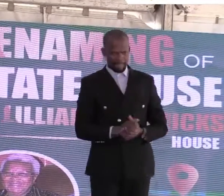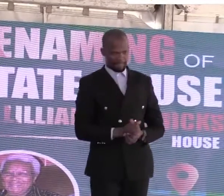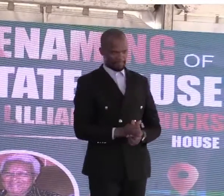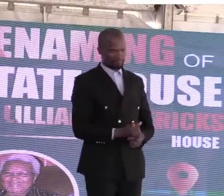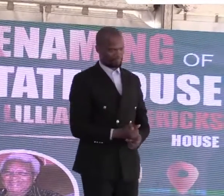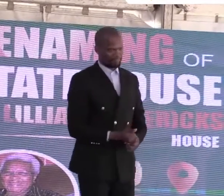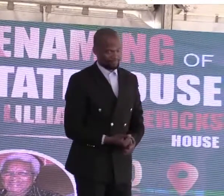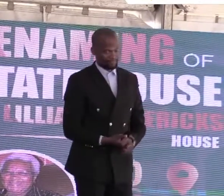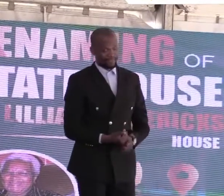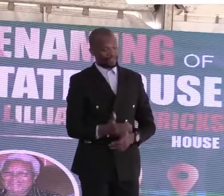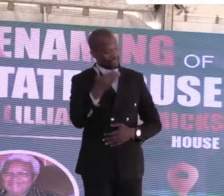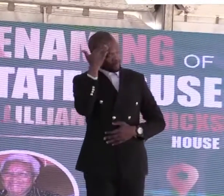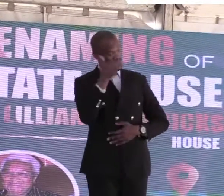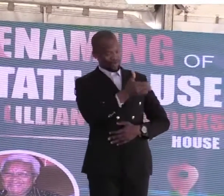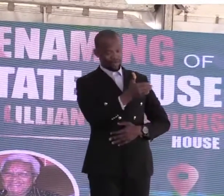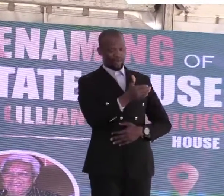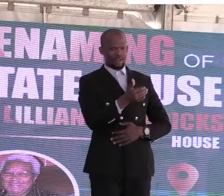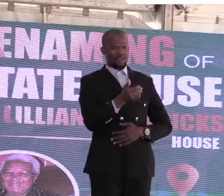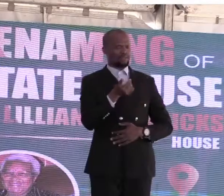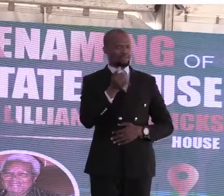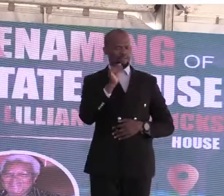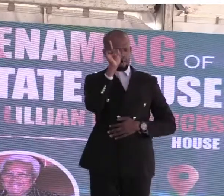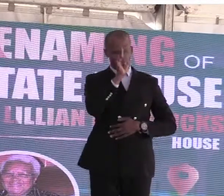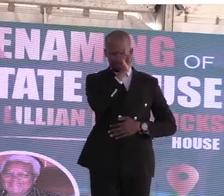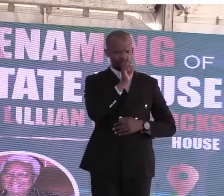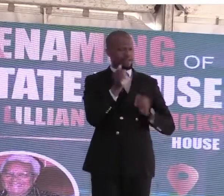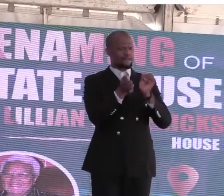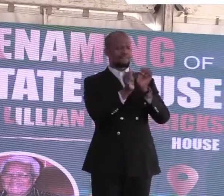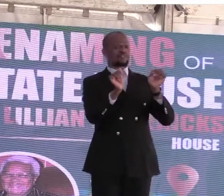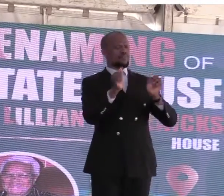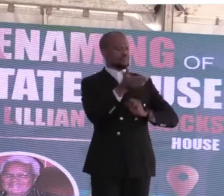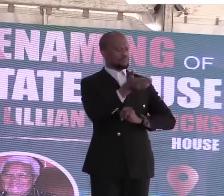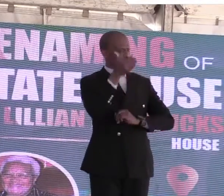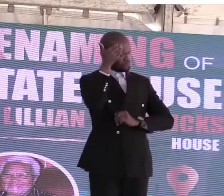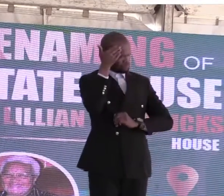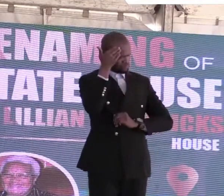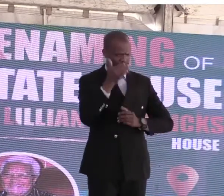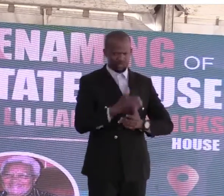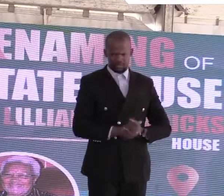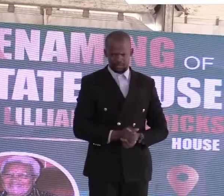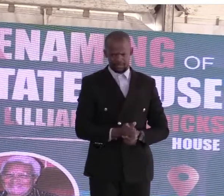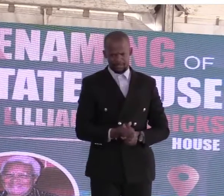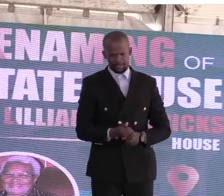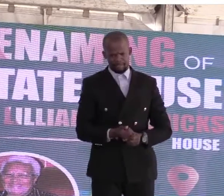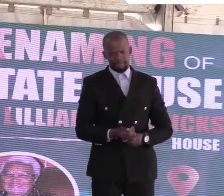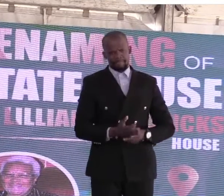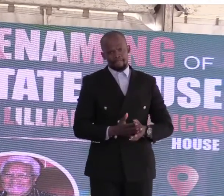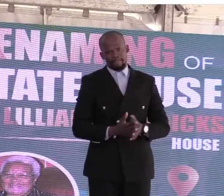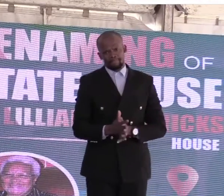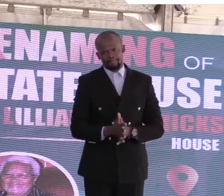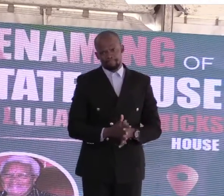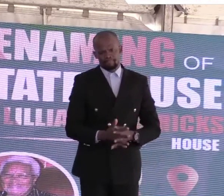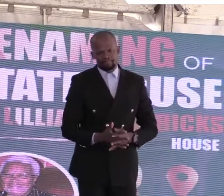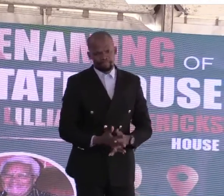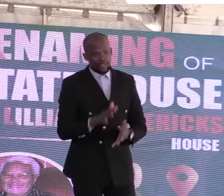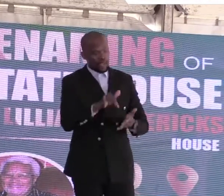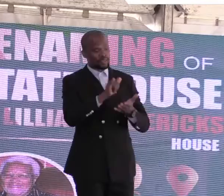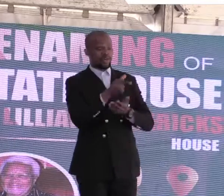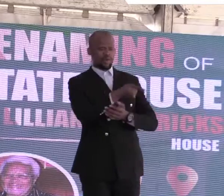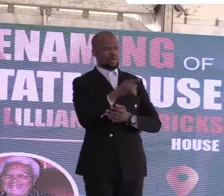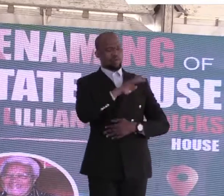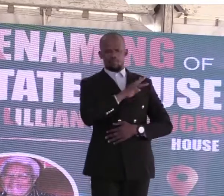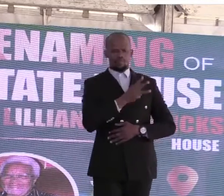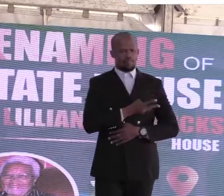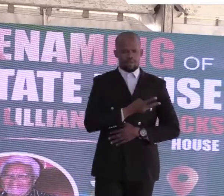as the Month of the Black Freedom in South Africa, everyone's friends and no one's enemy. That is a